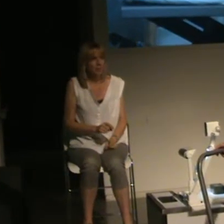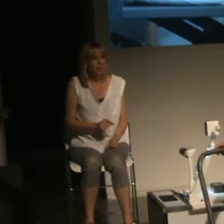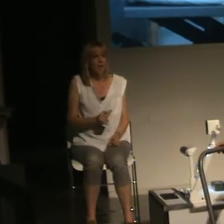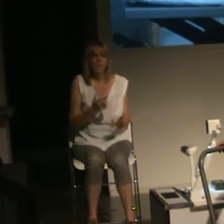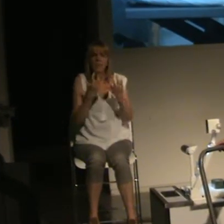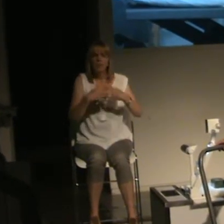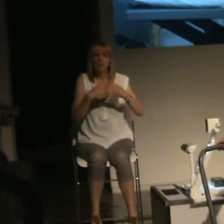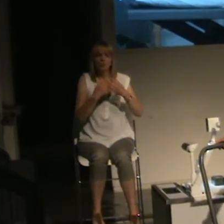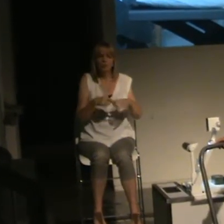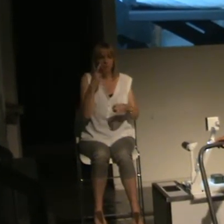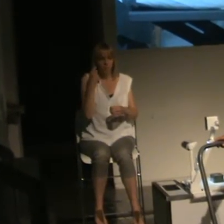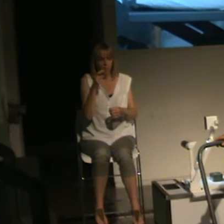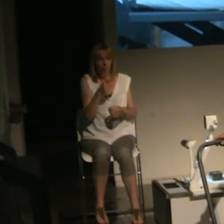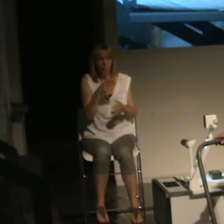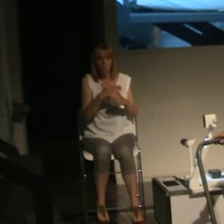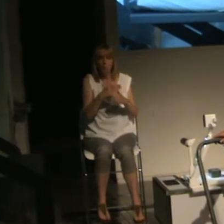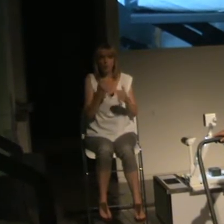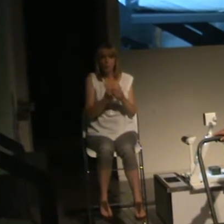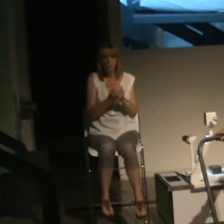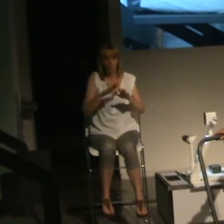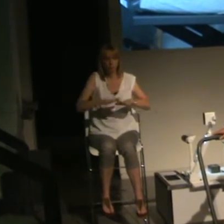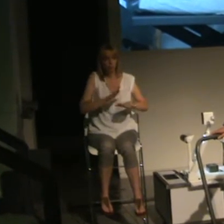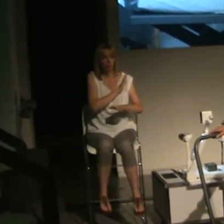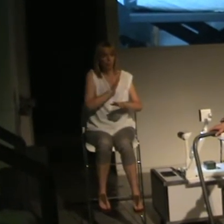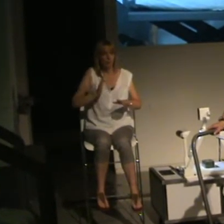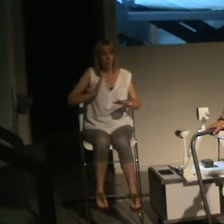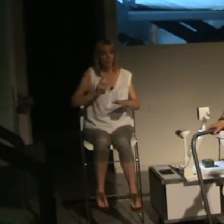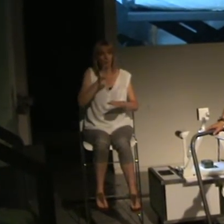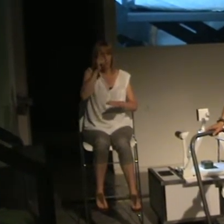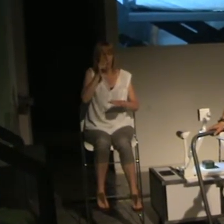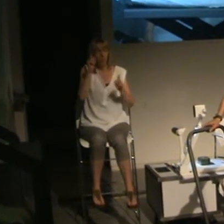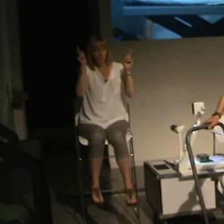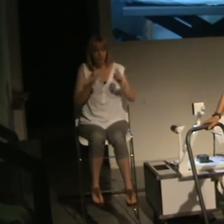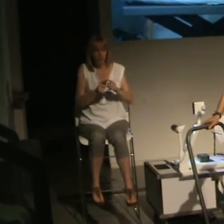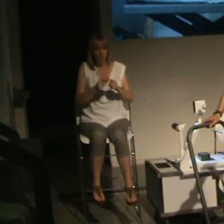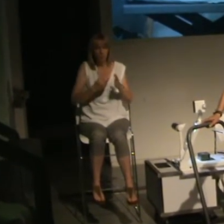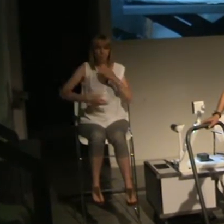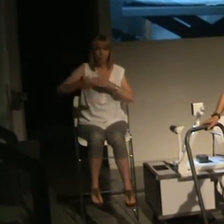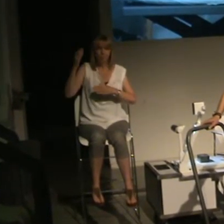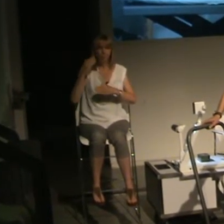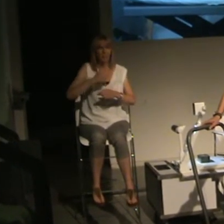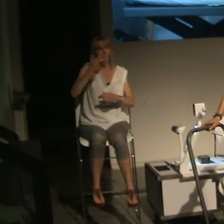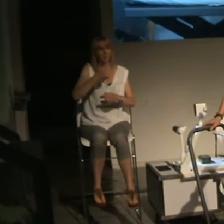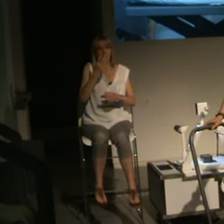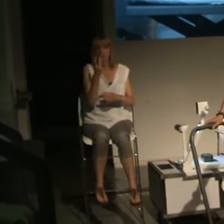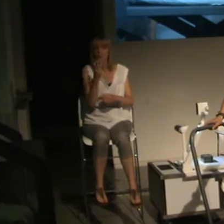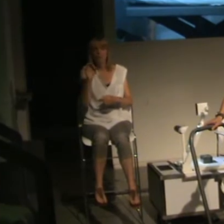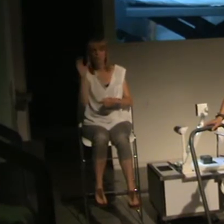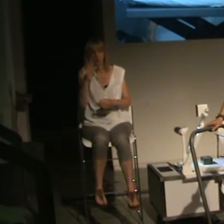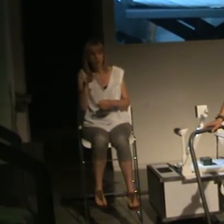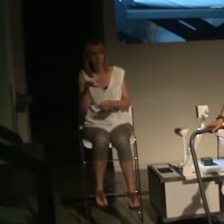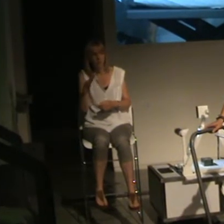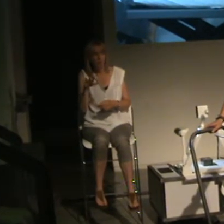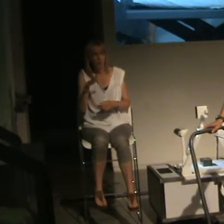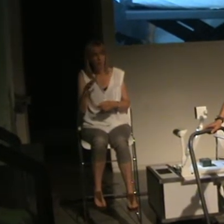who was working with the British Army in northern India in the 1830s, and he met a paleontologist in the